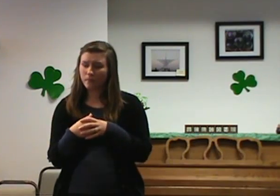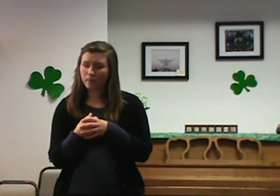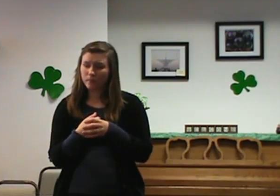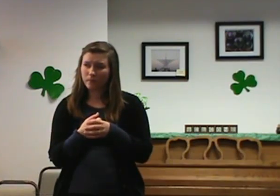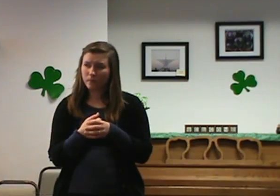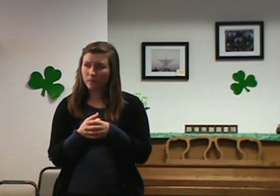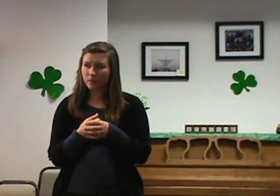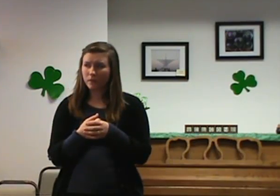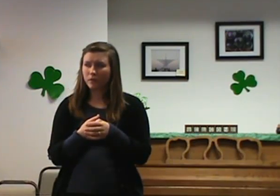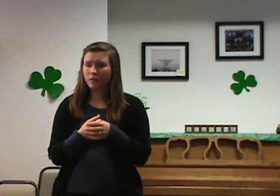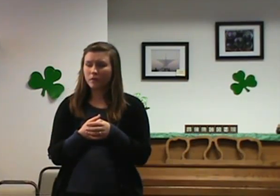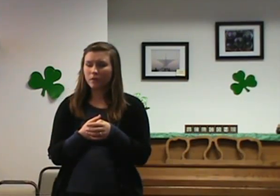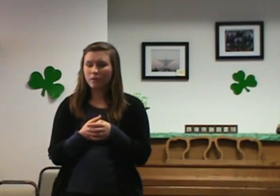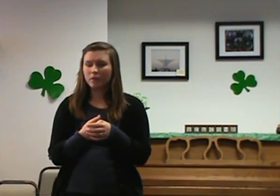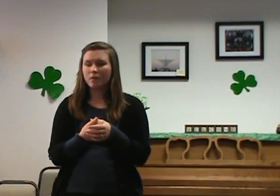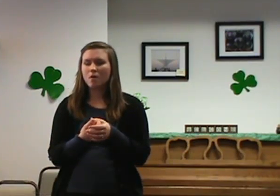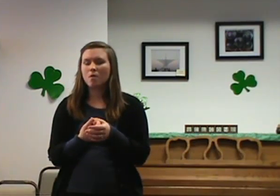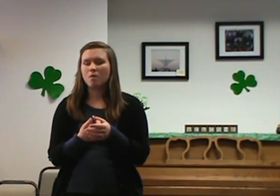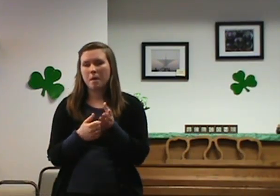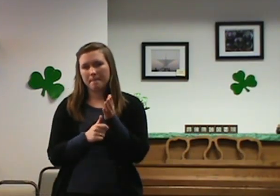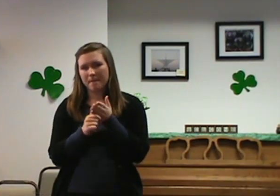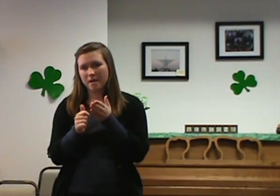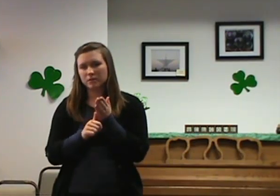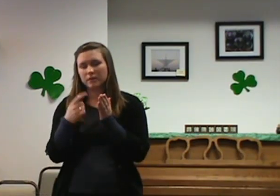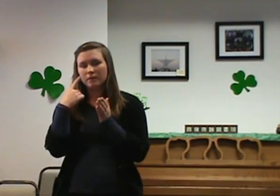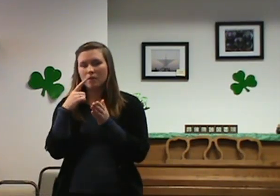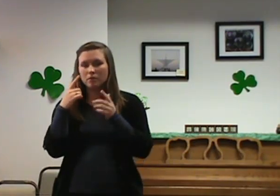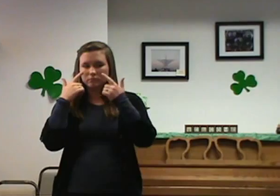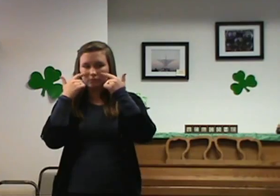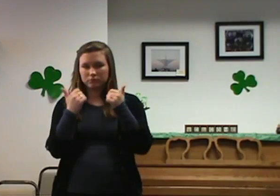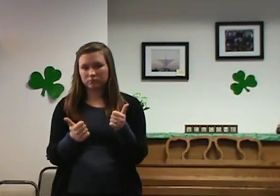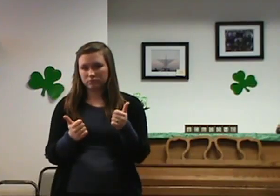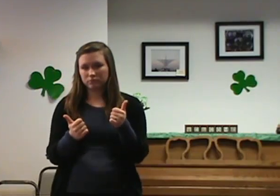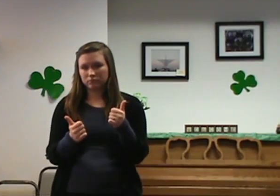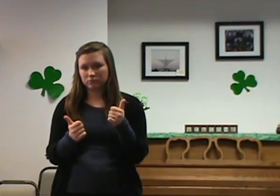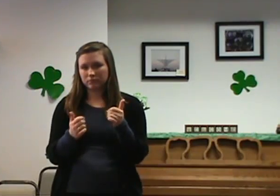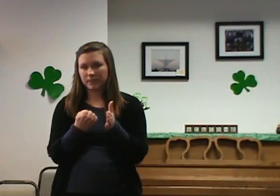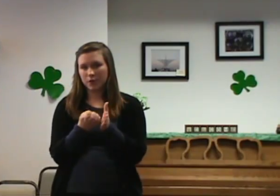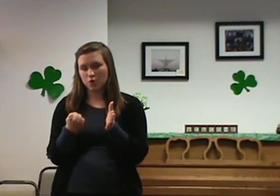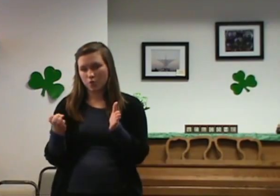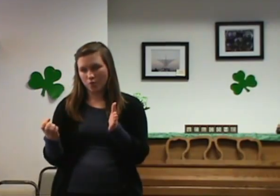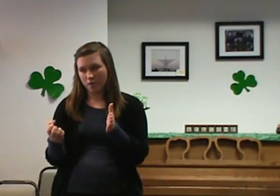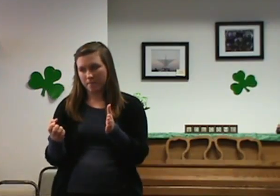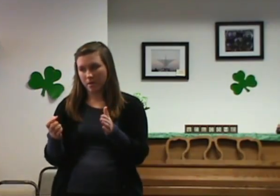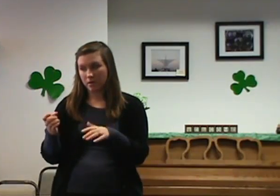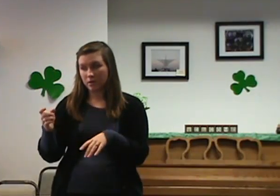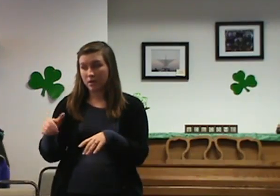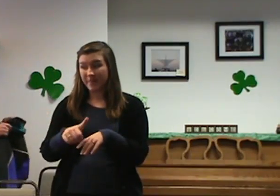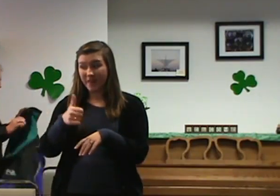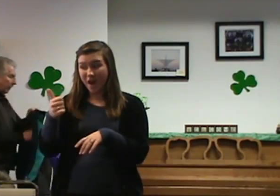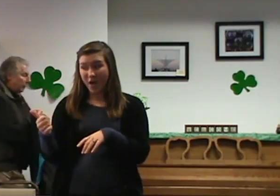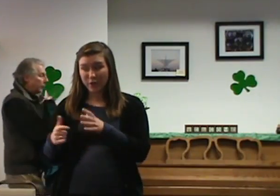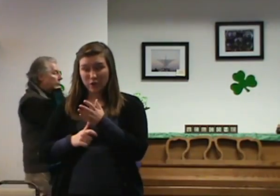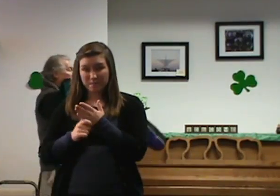low vision products. So this one here is all, and this one is